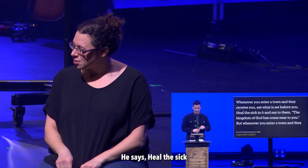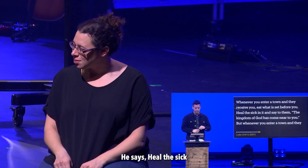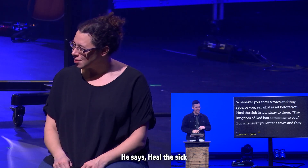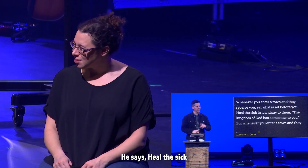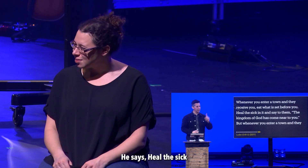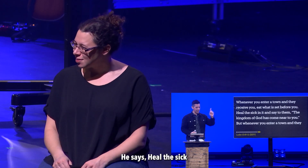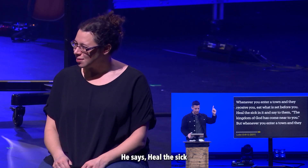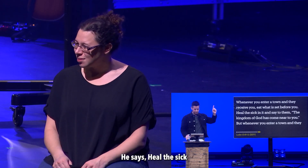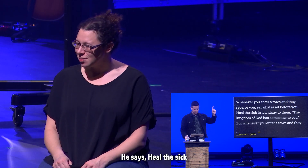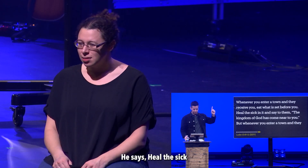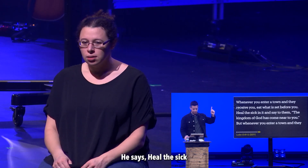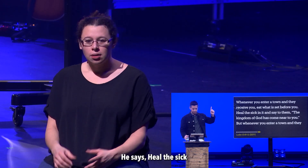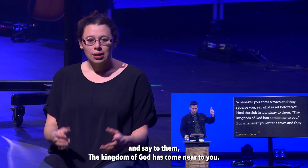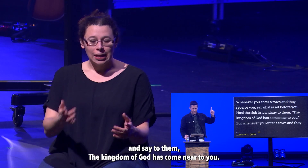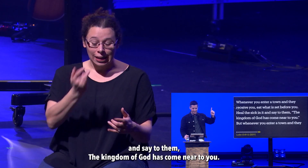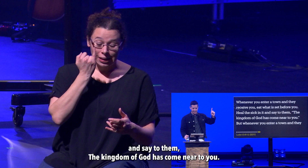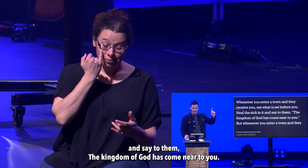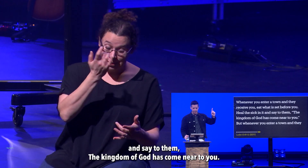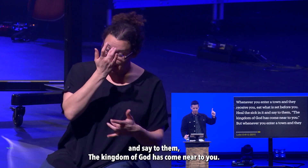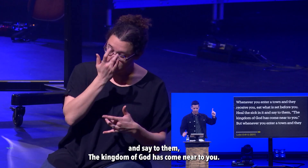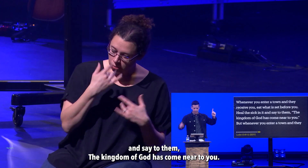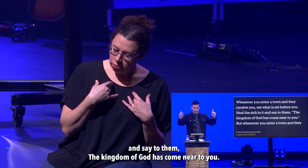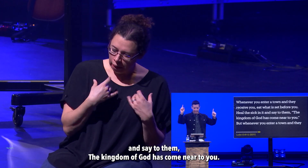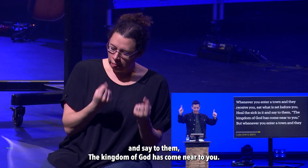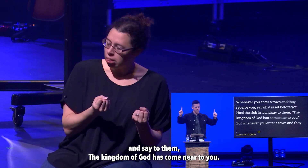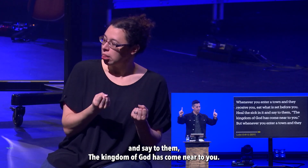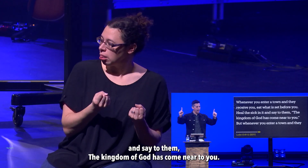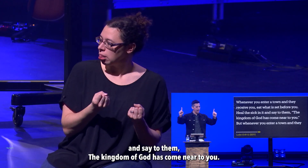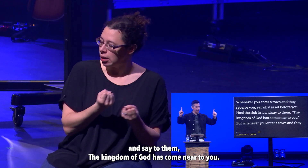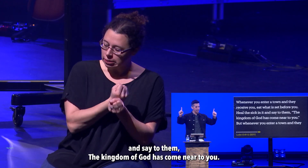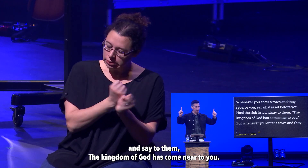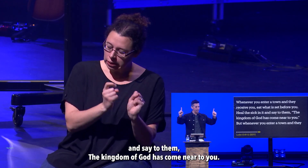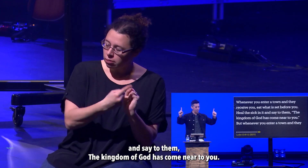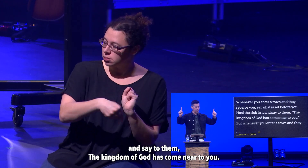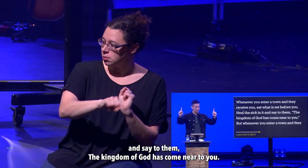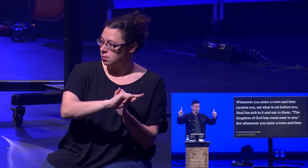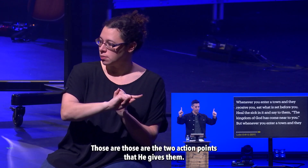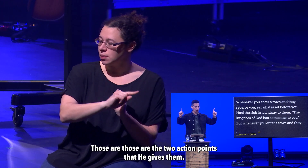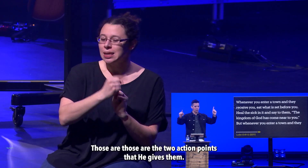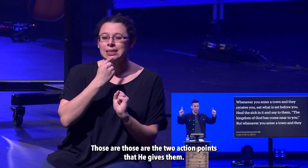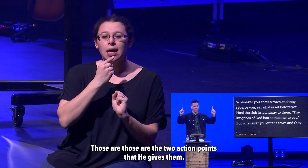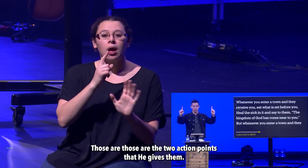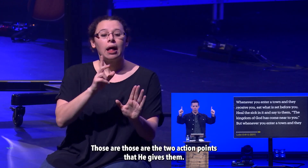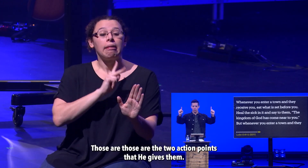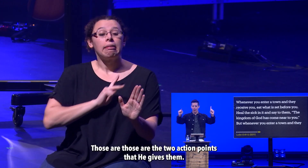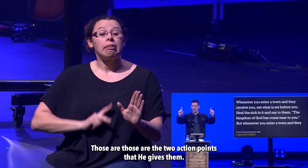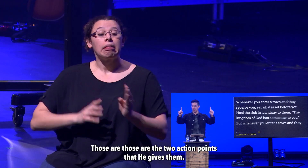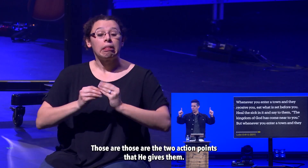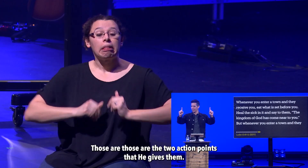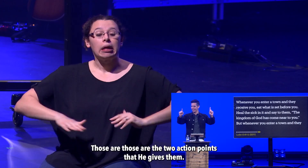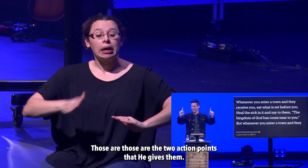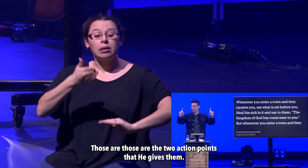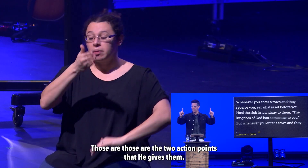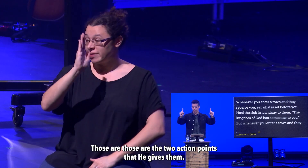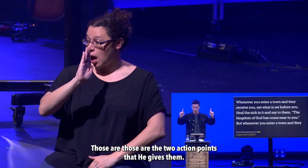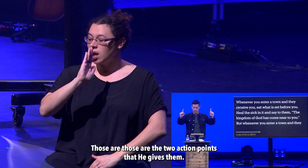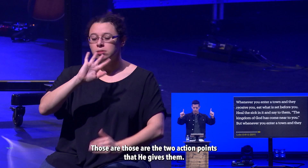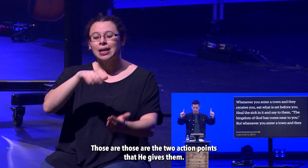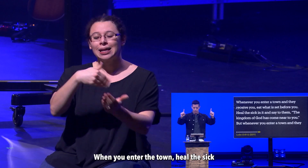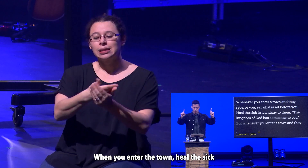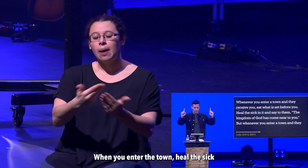He says, heal the sick, and say to them, the kingdom of God has come near to you. Those are the two action points that he gives